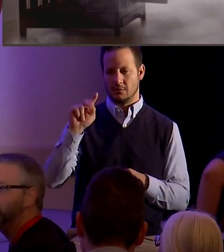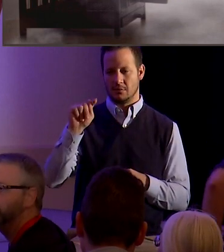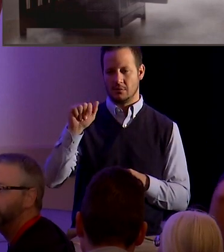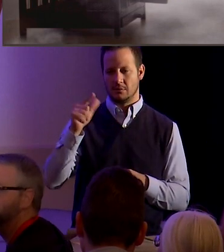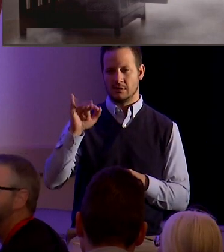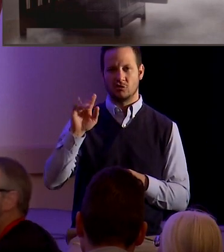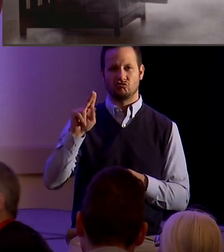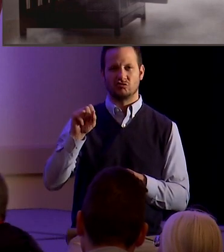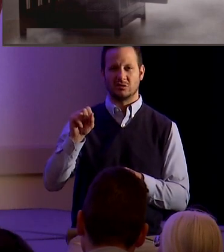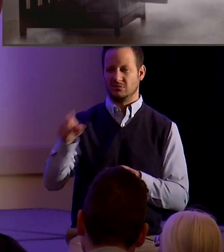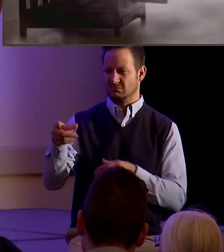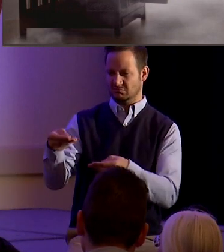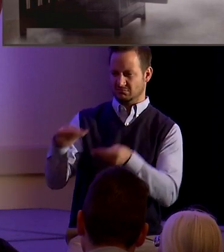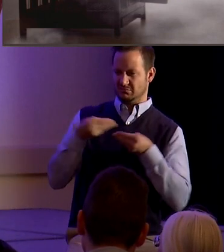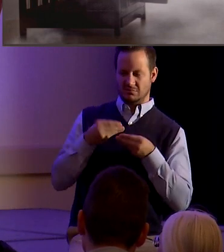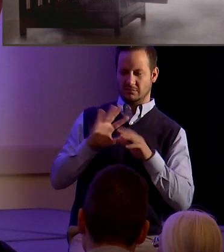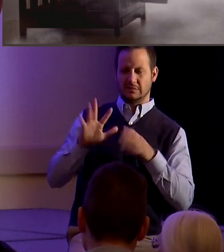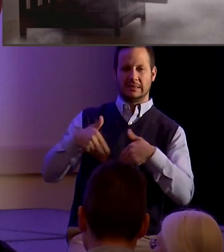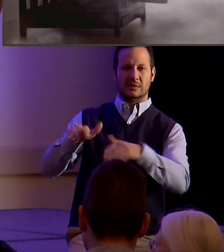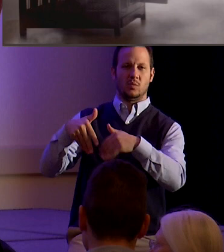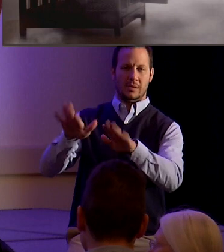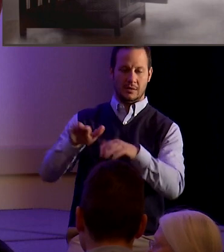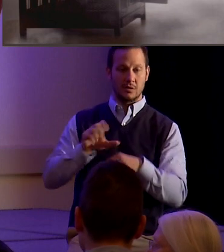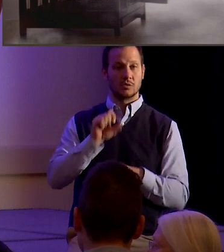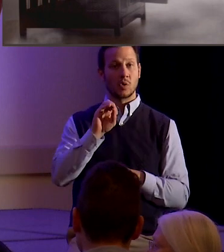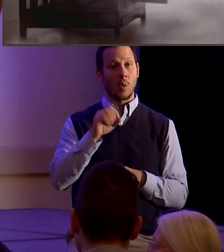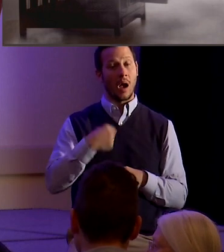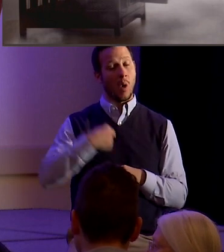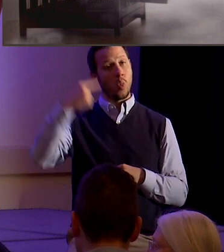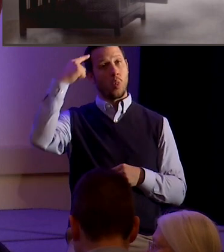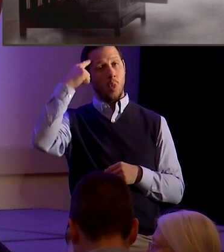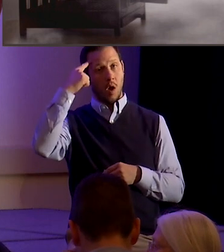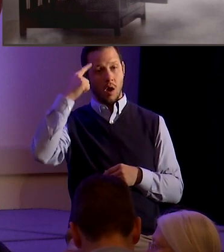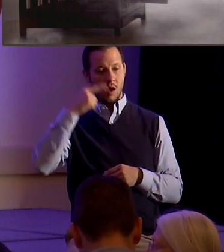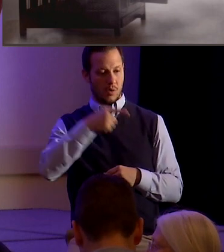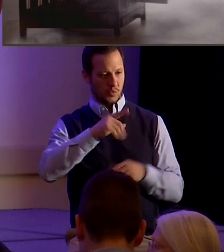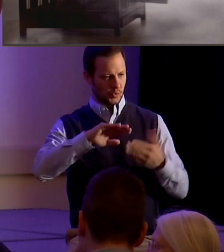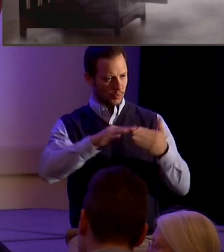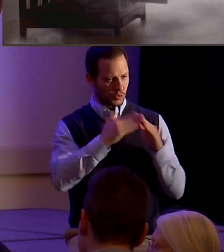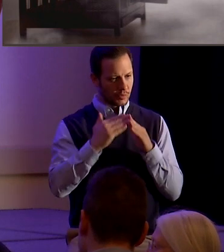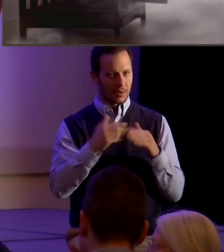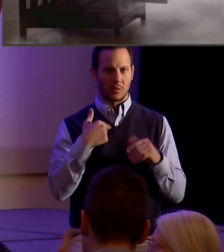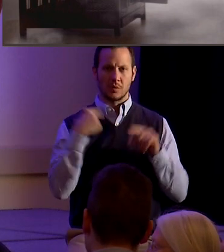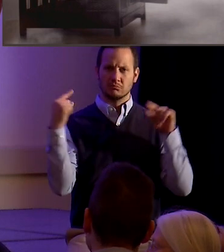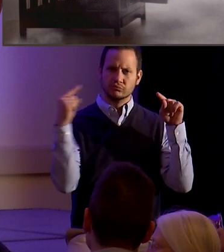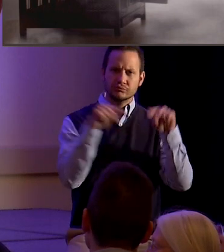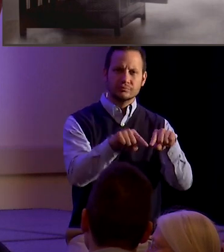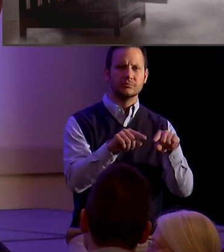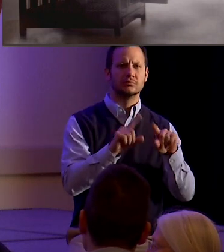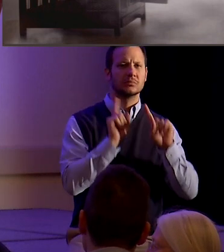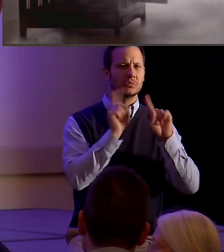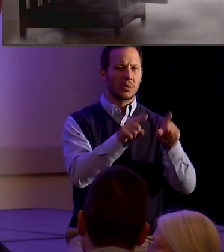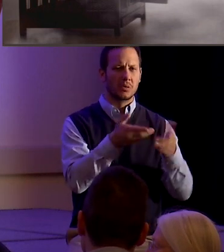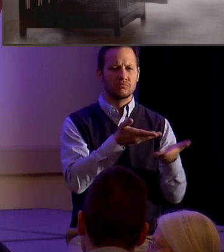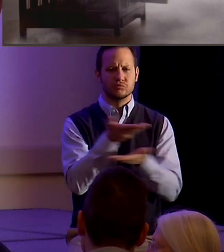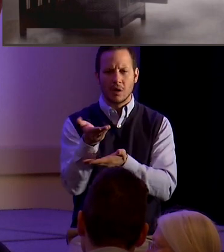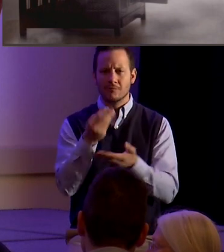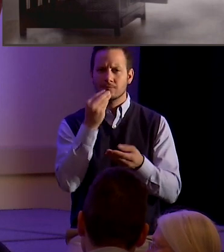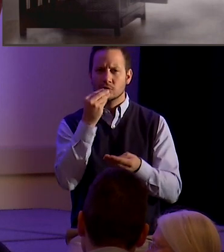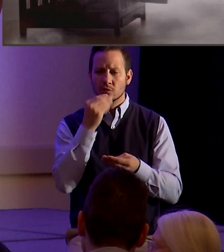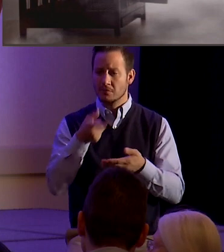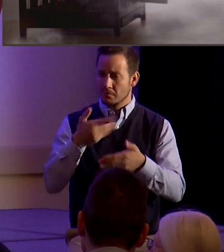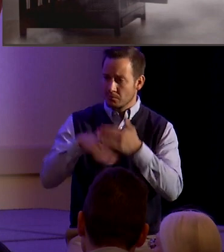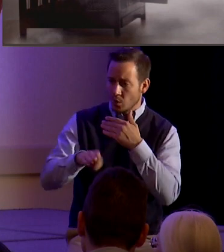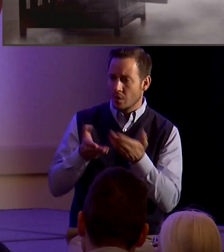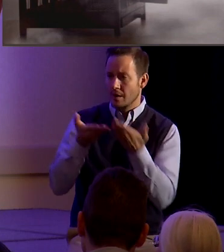So very quickly, this community that I thought I had, that we'd always been around for potlucks and we took each other casseroles when babies were born